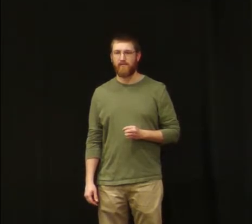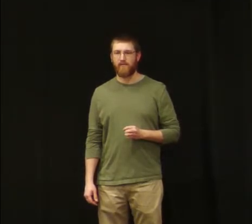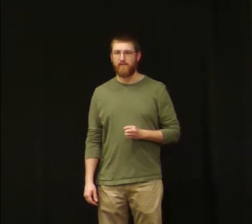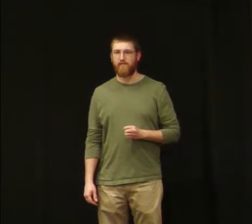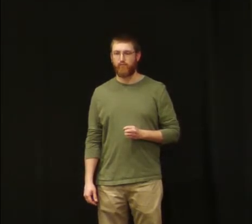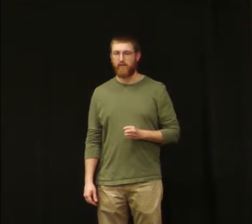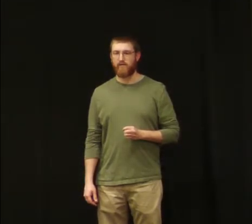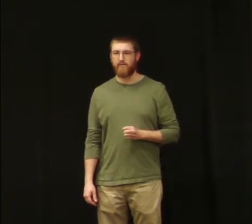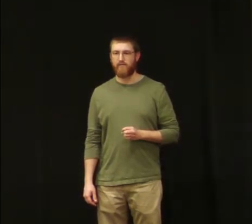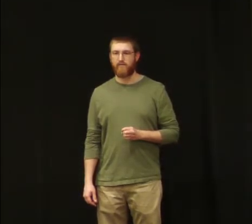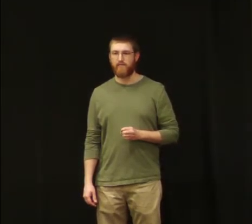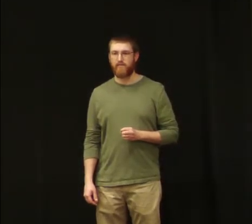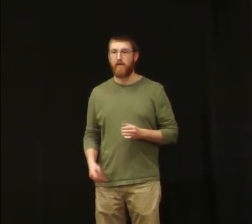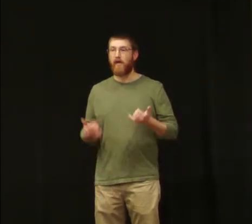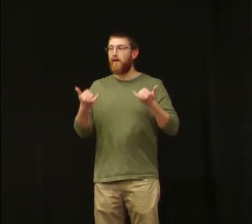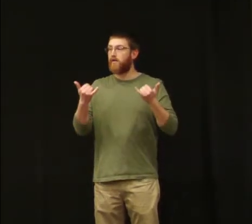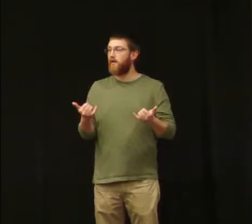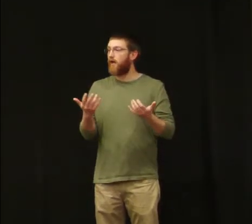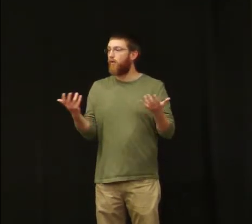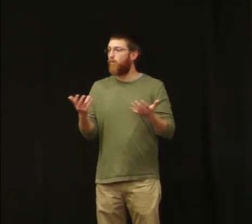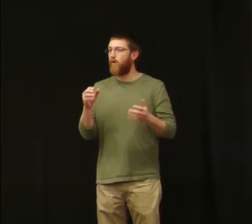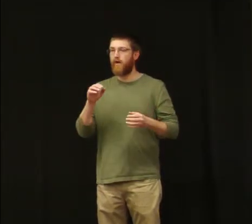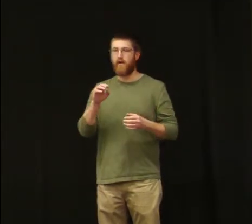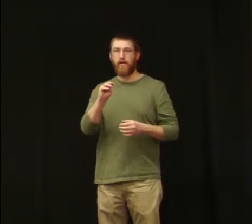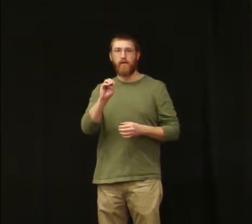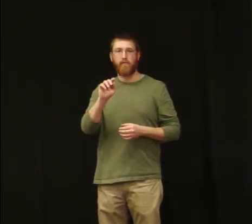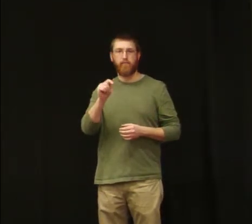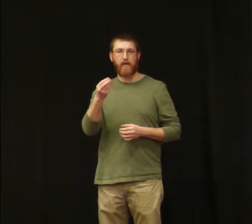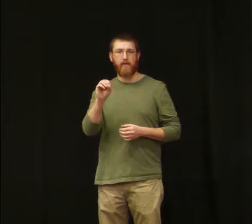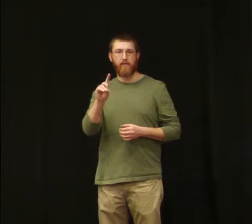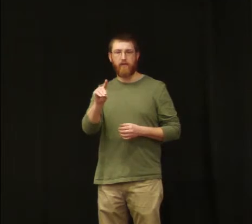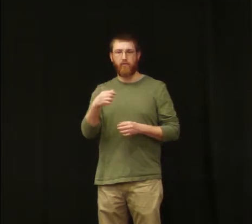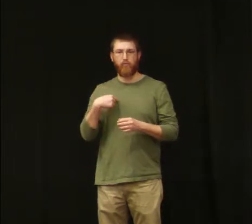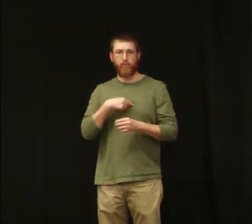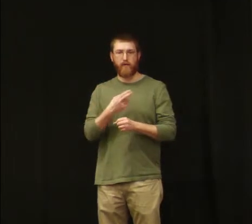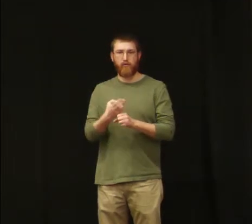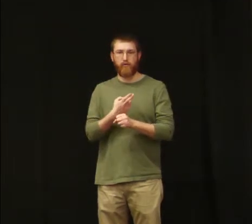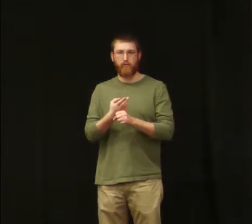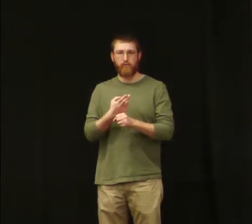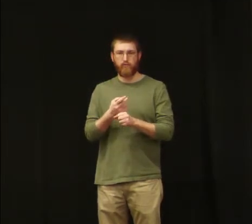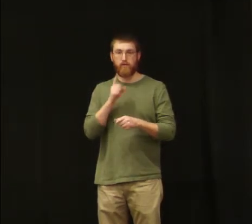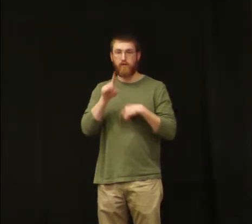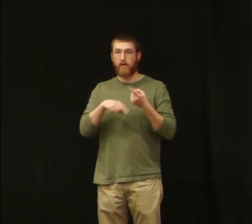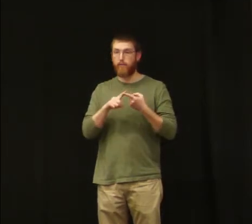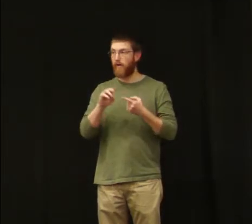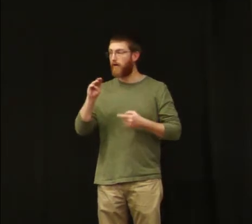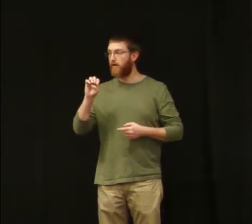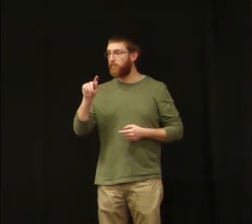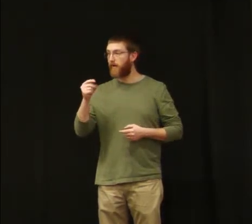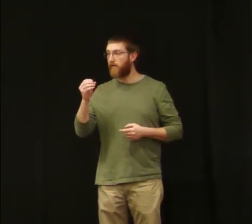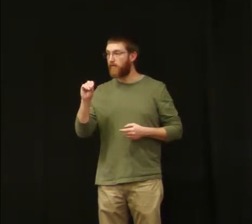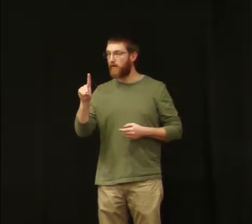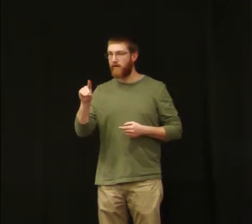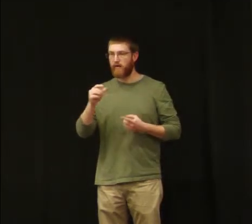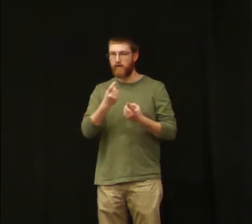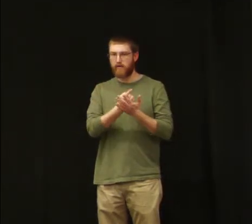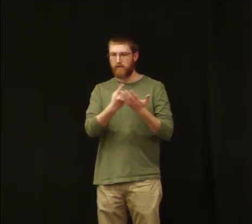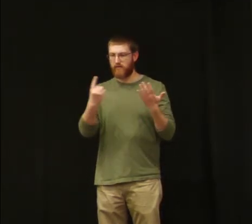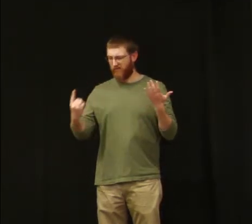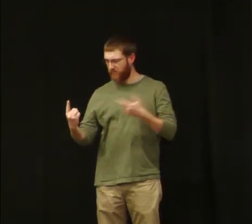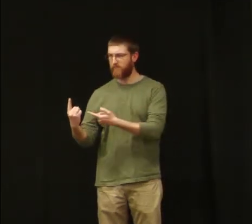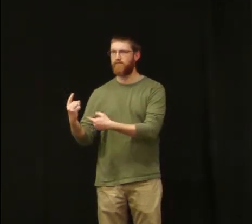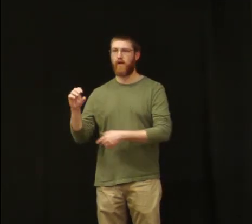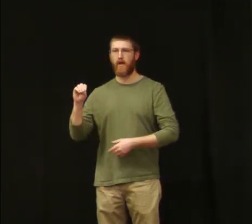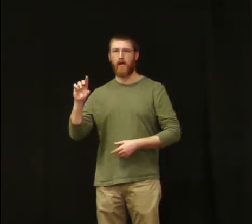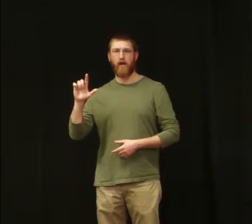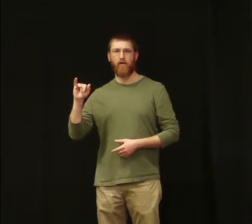need to use? The first thing we need to know when we're talking about which method is what an outlier is. So our math